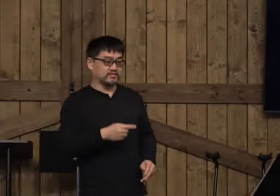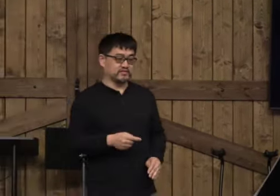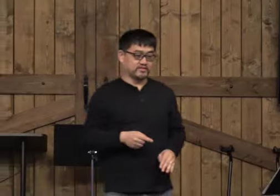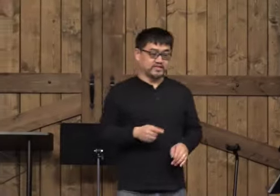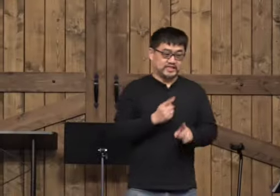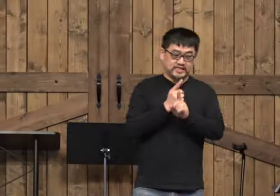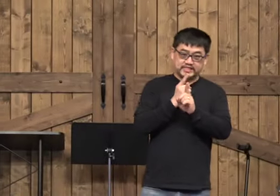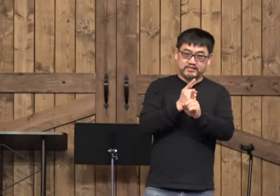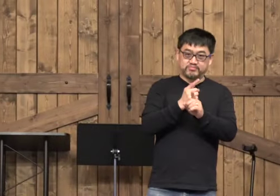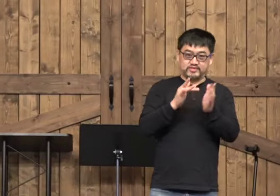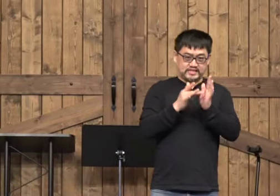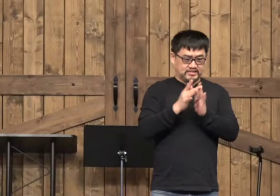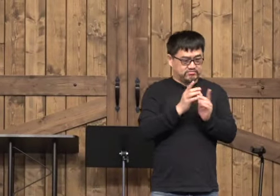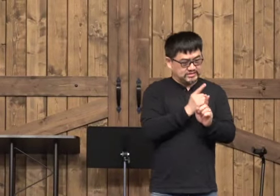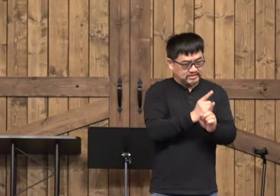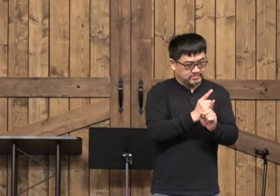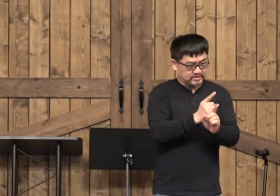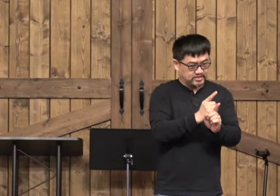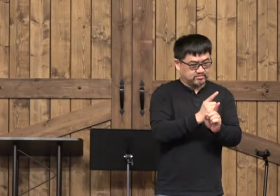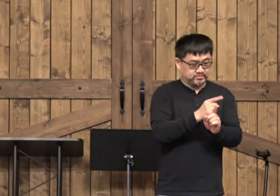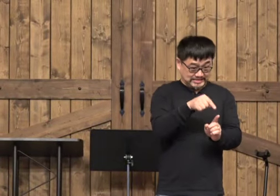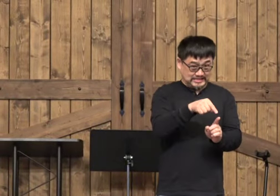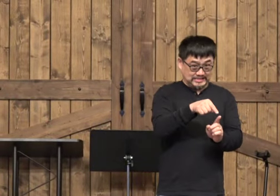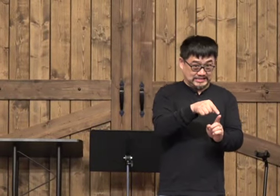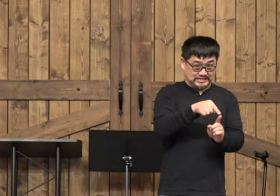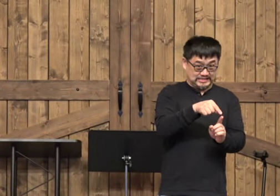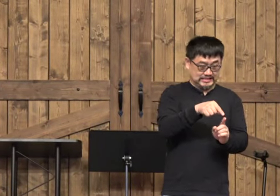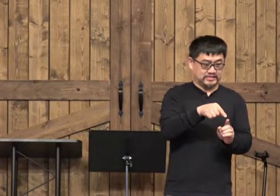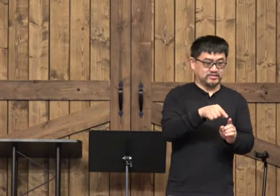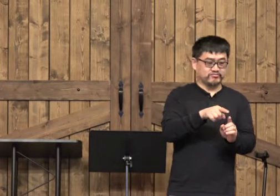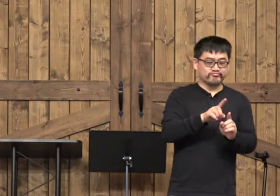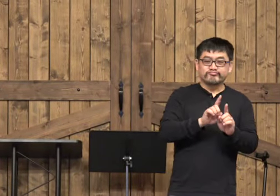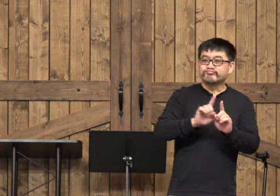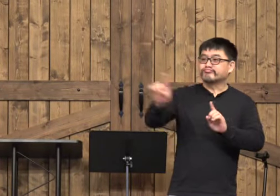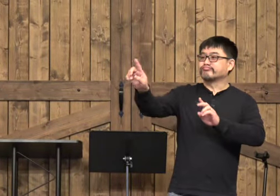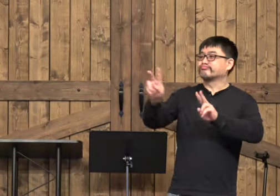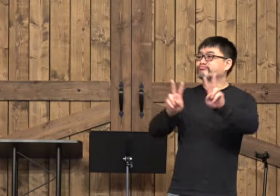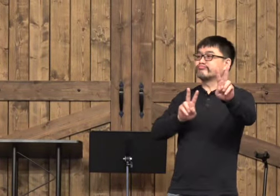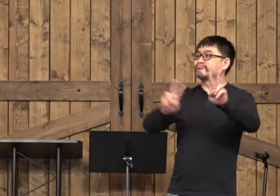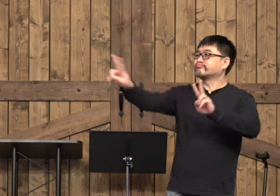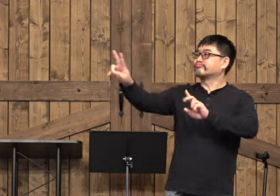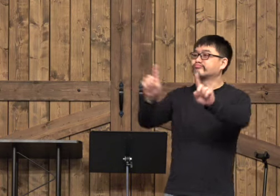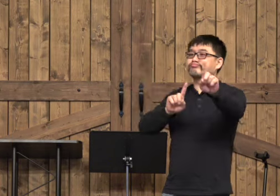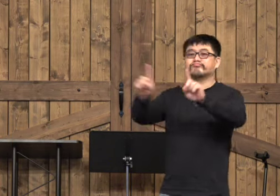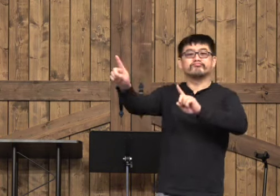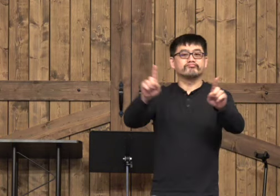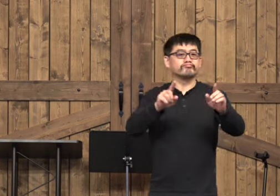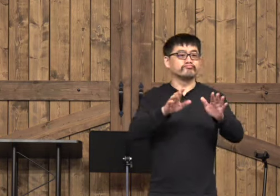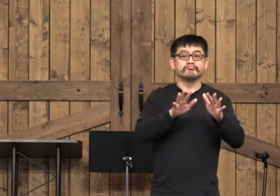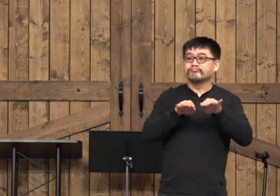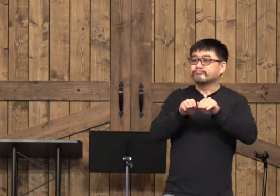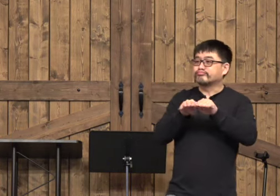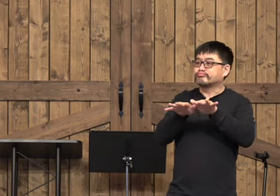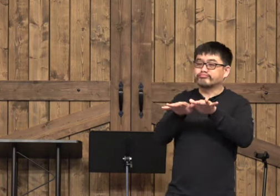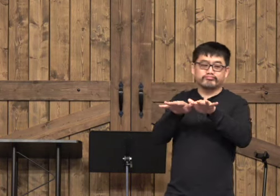Now, this works here. The disciples were there with Jesus. And they were going there on two by two. He had told them to